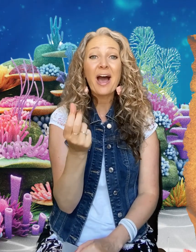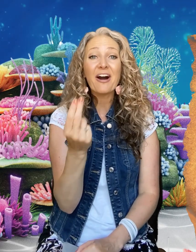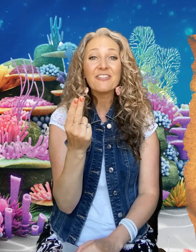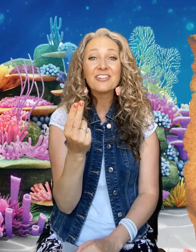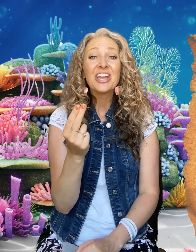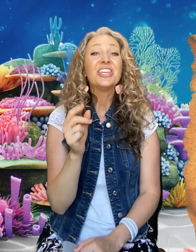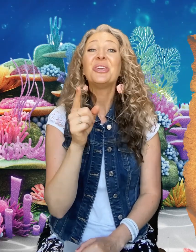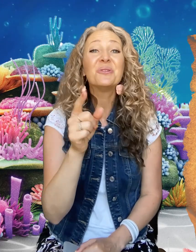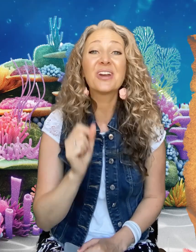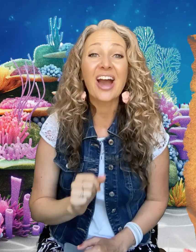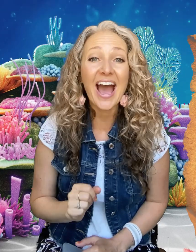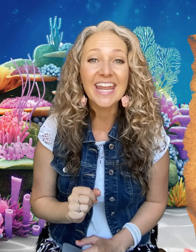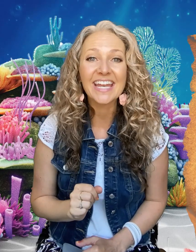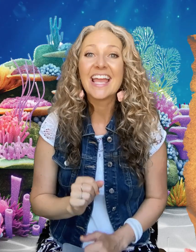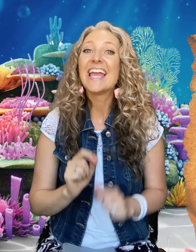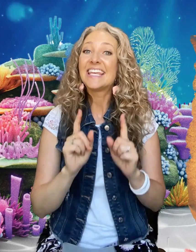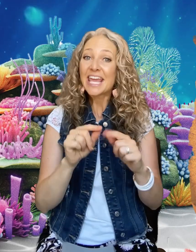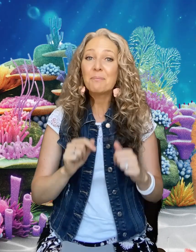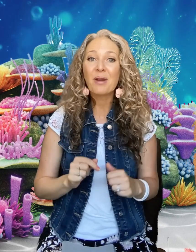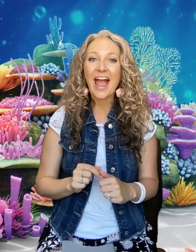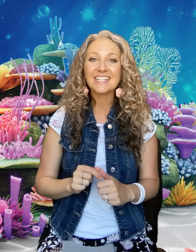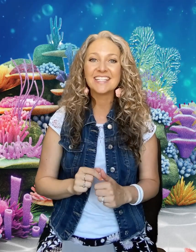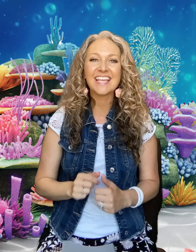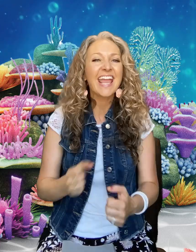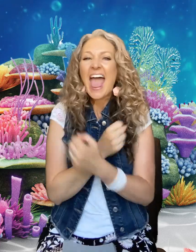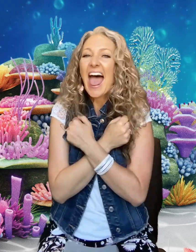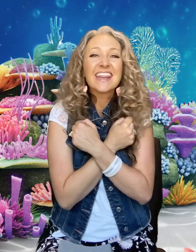15:12. You got it. Keep practicing